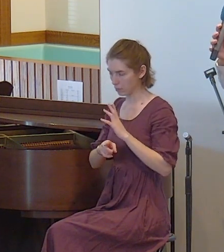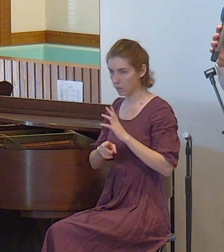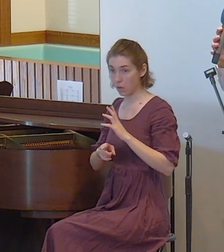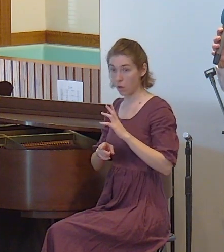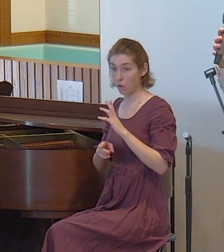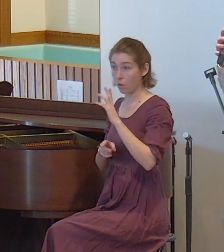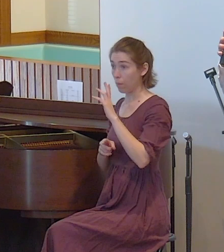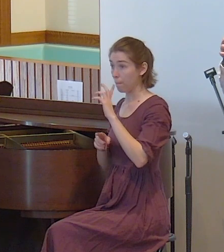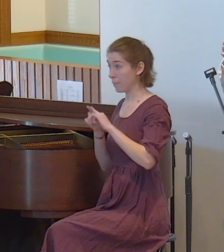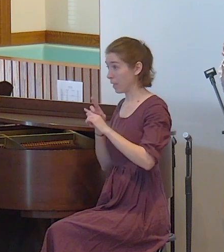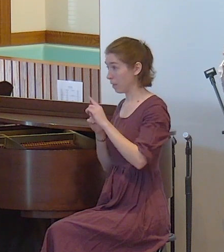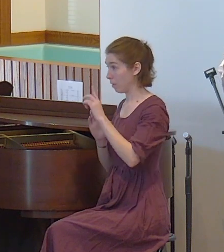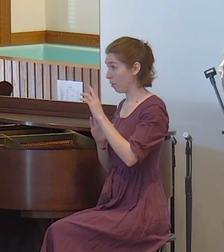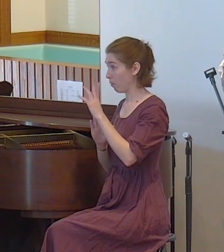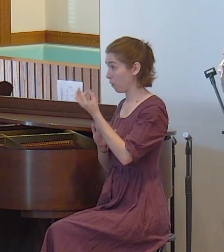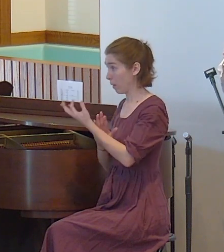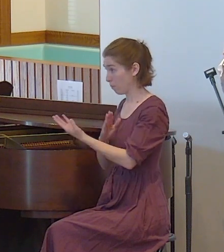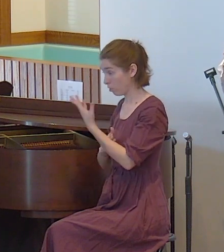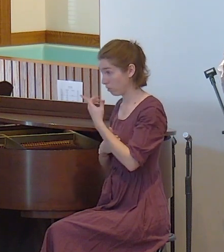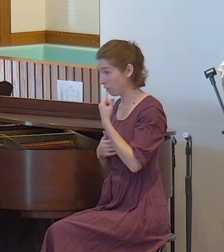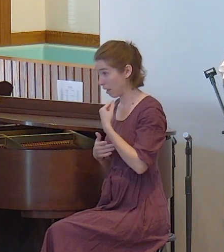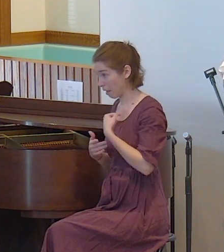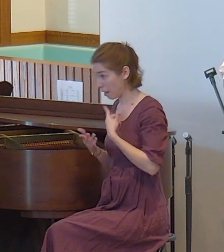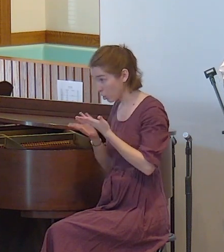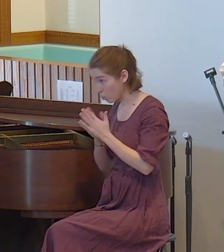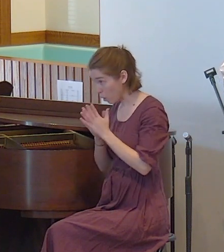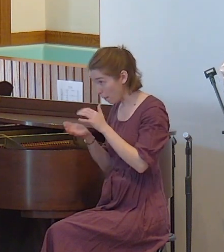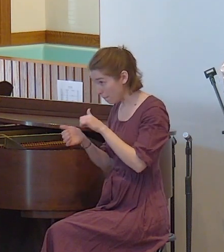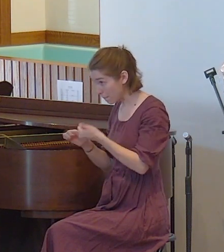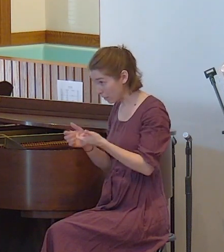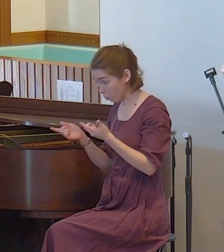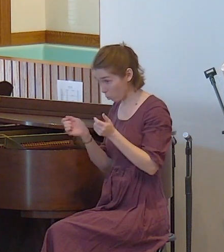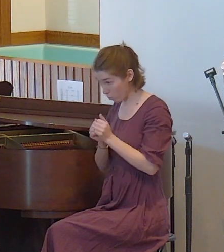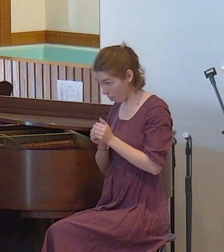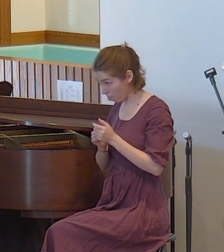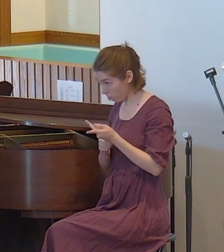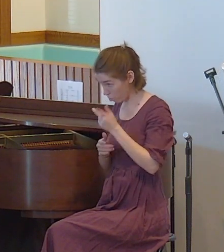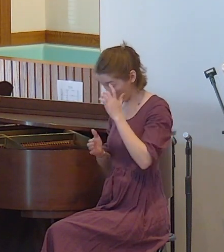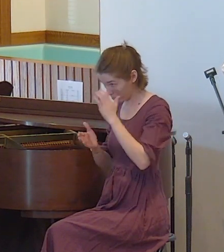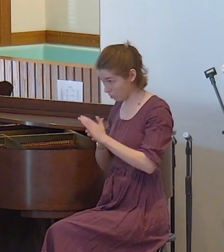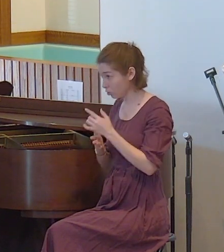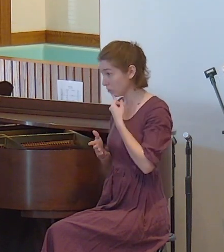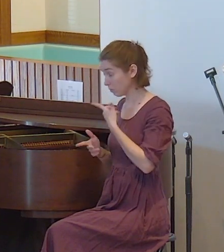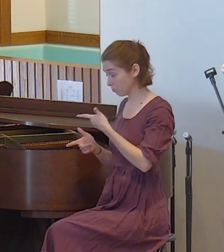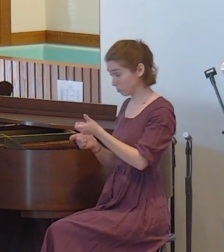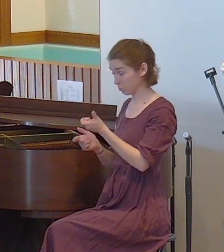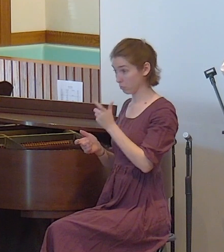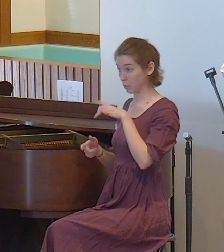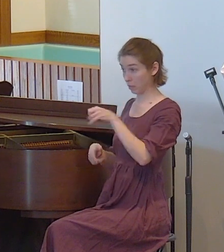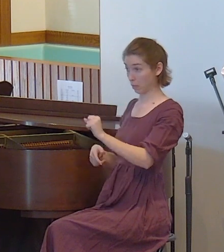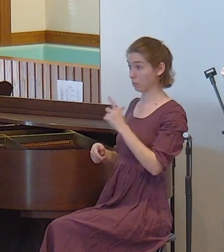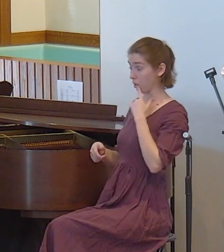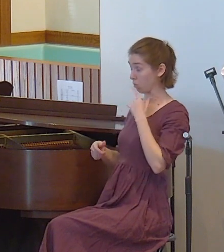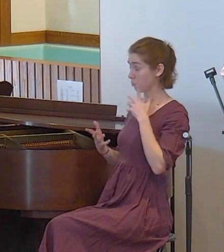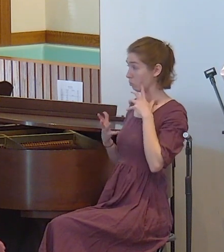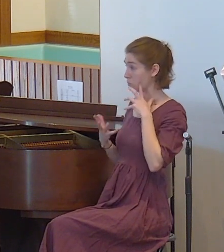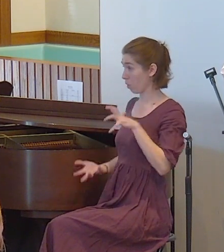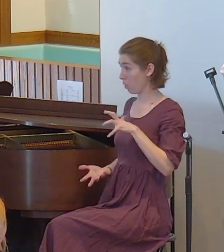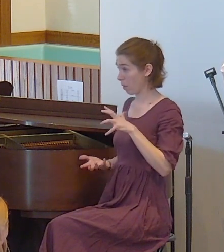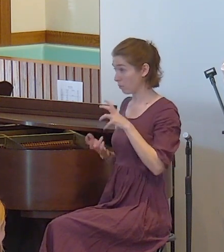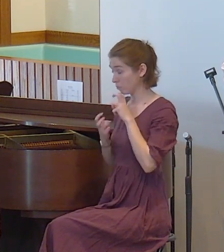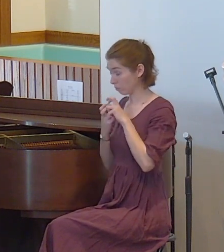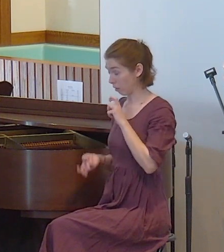Three quarters of the way through Friday morning, I looked at her and I said, do you want to get baptized with him? And she immediately said yes, which took me back by surprise, number